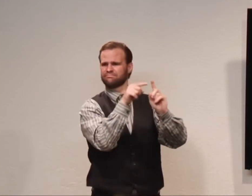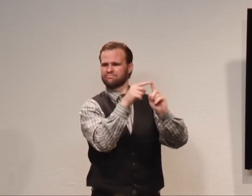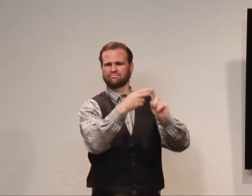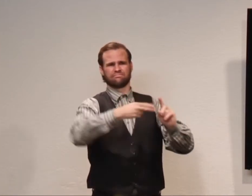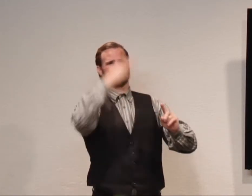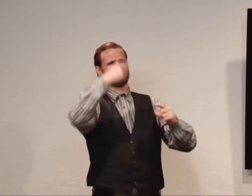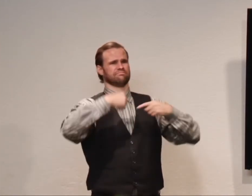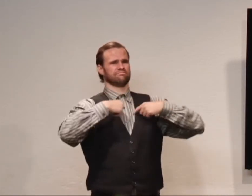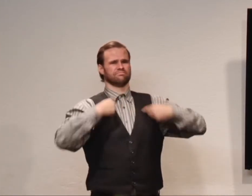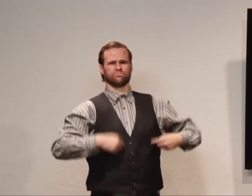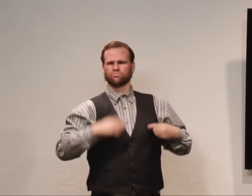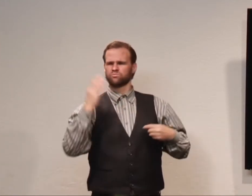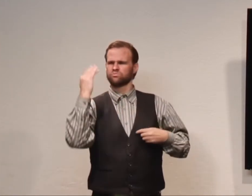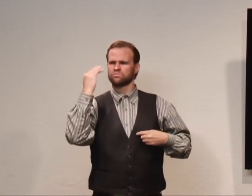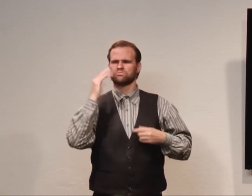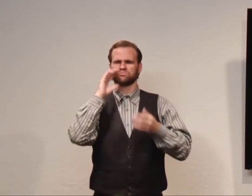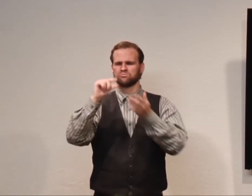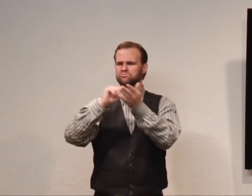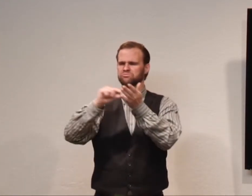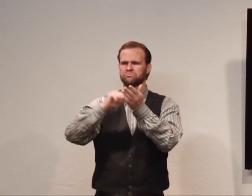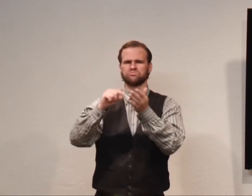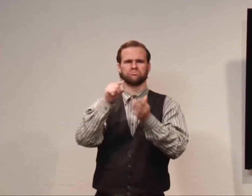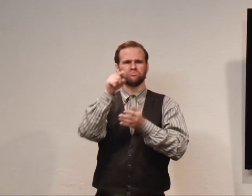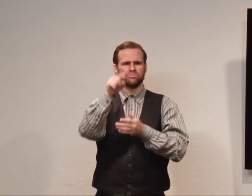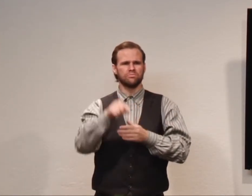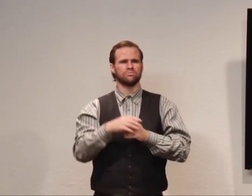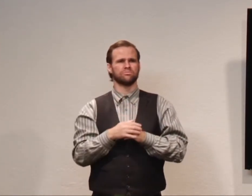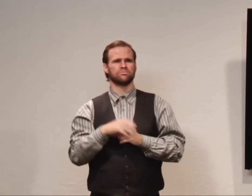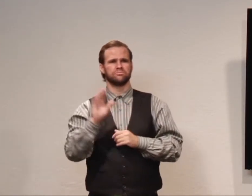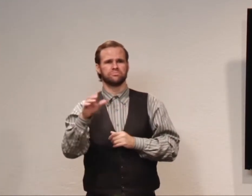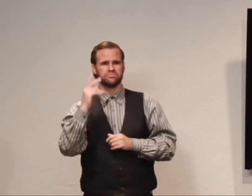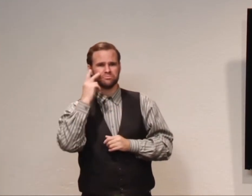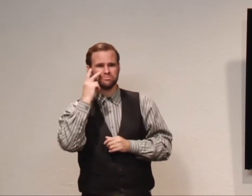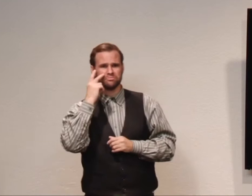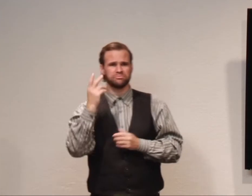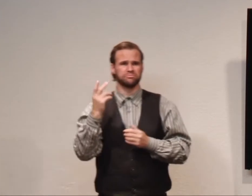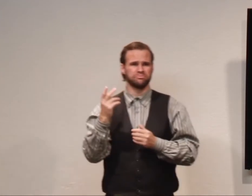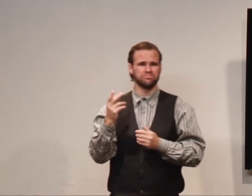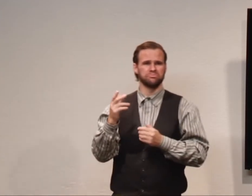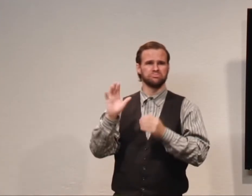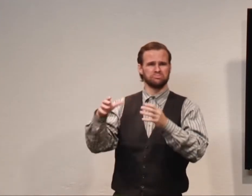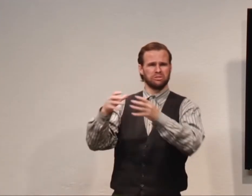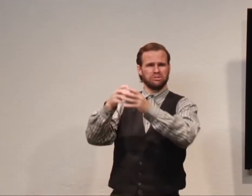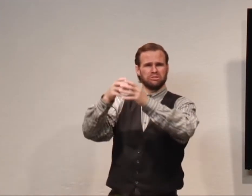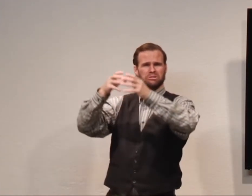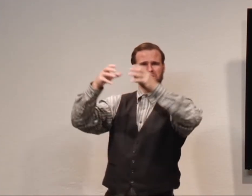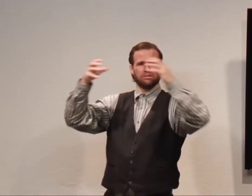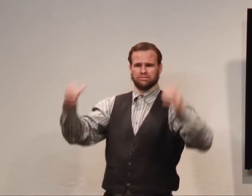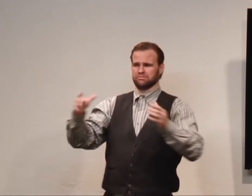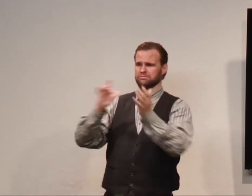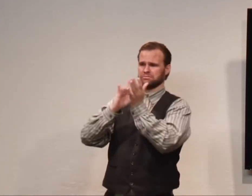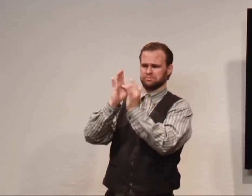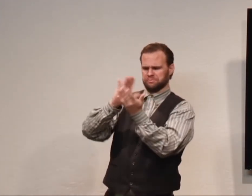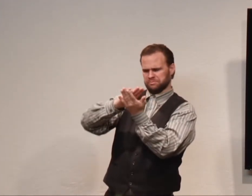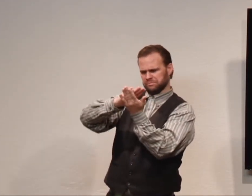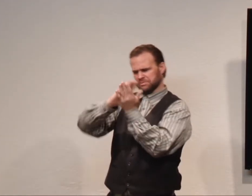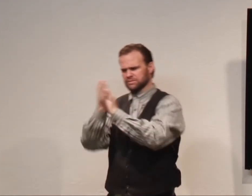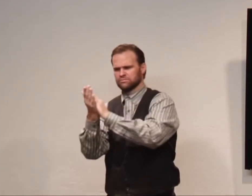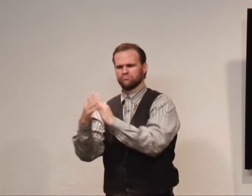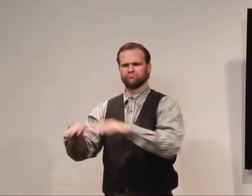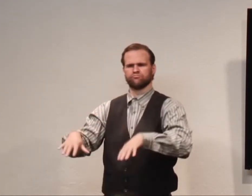chapter 7, we're going to go ahead and delve into verses 22 through 25. It says, "By